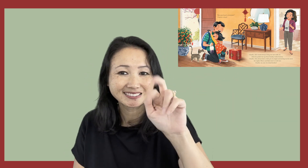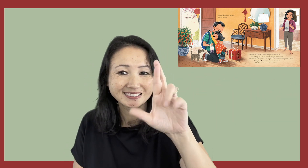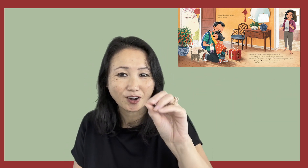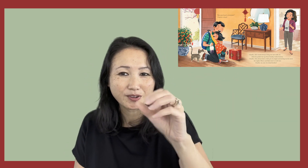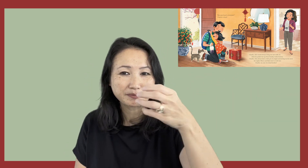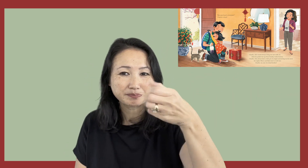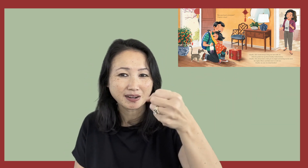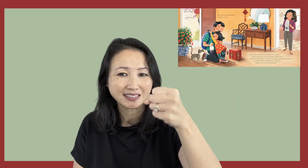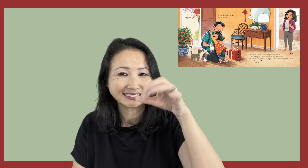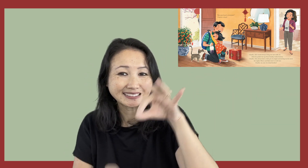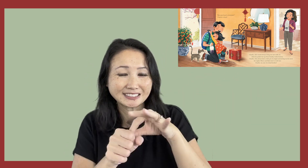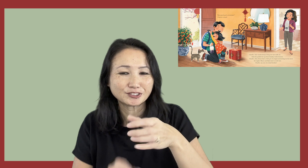lessons.